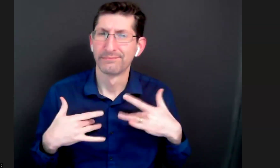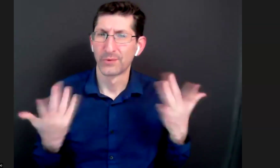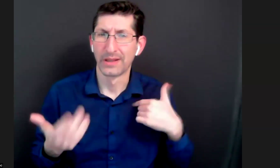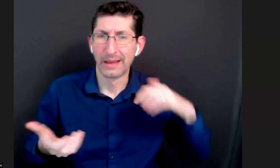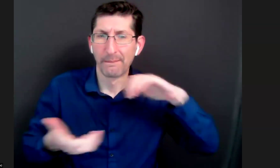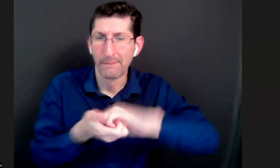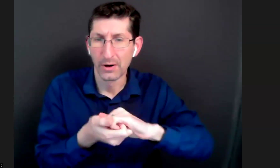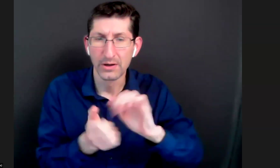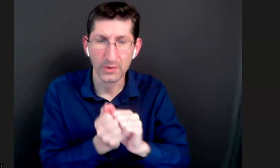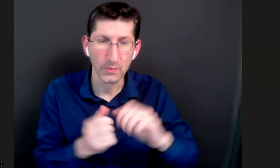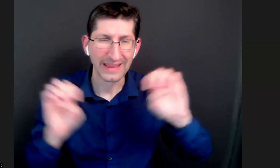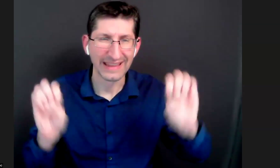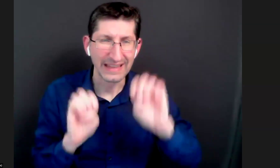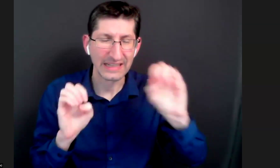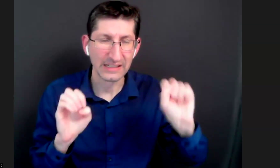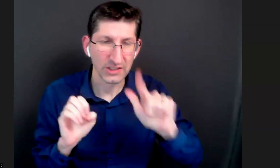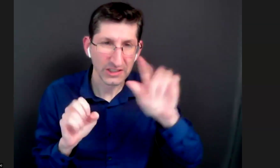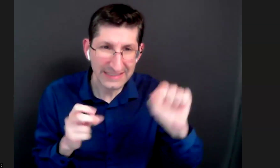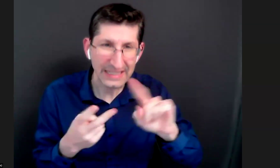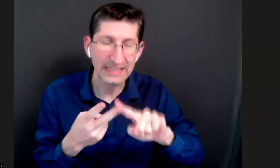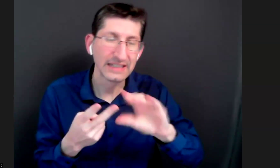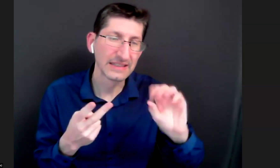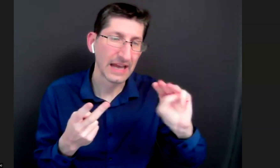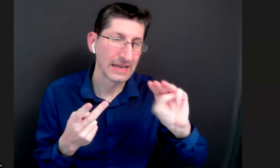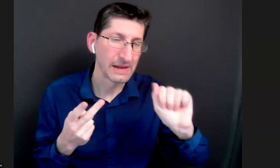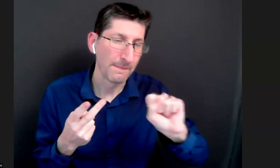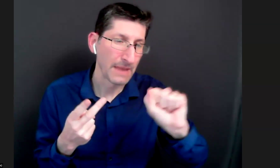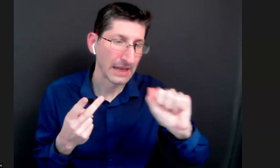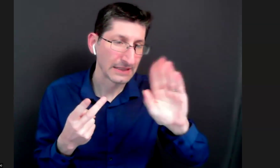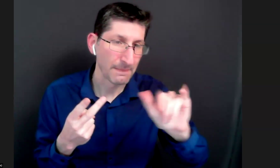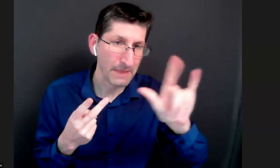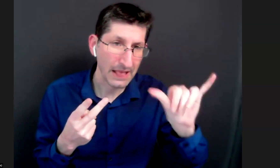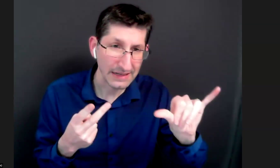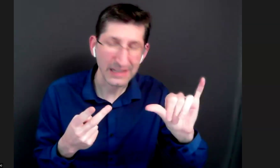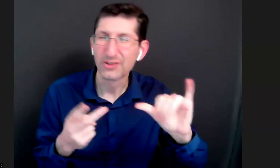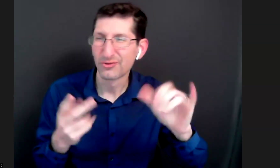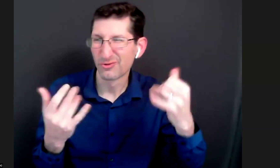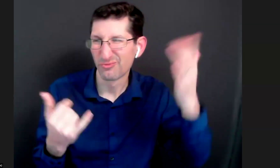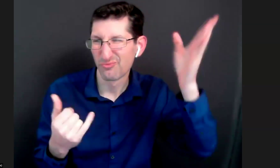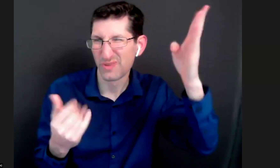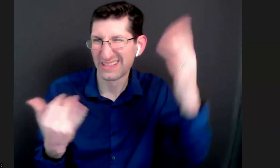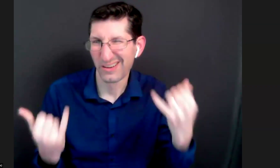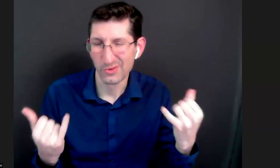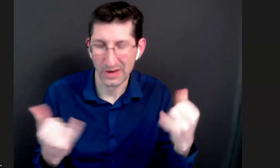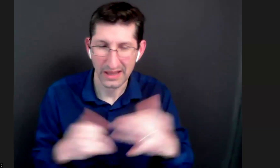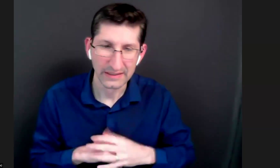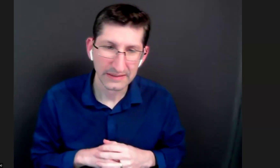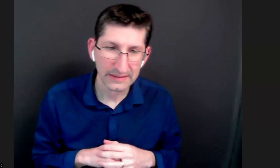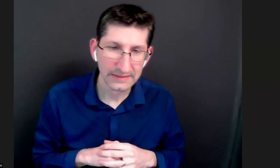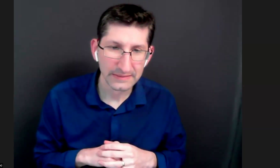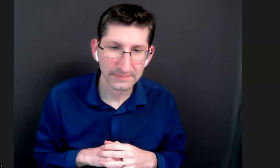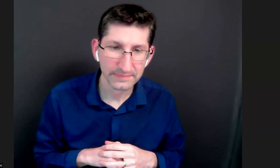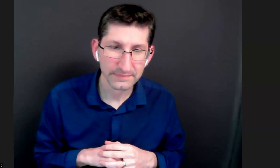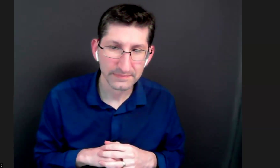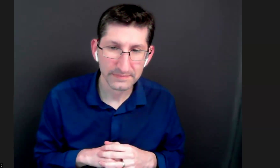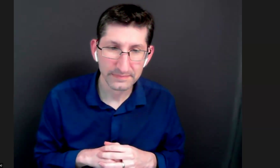with the Easter Seals and Massability to bring this presentation with you to you today. I